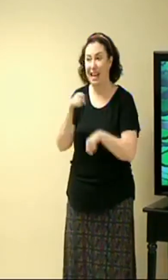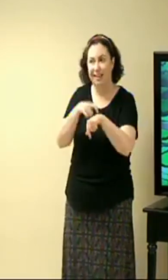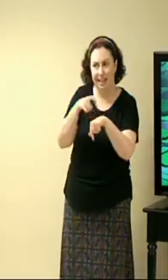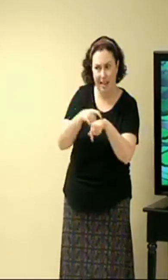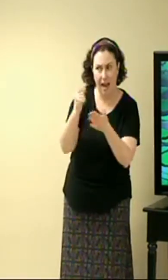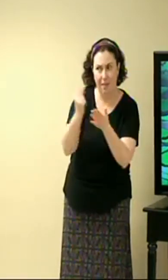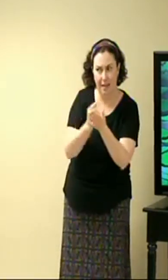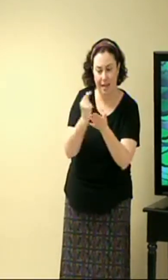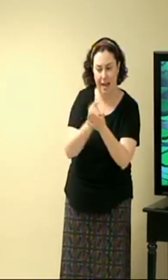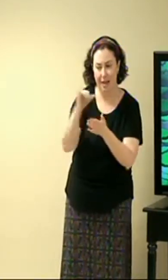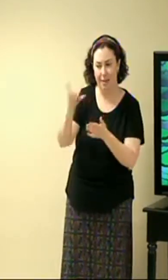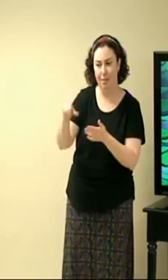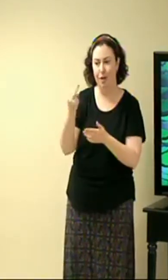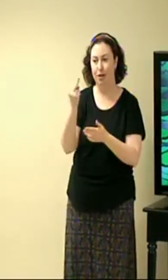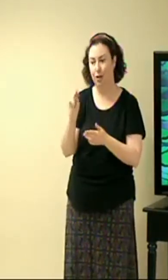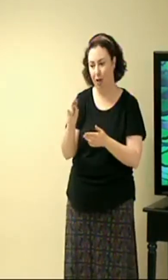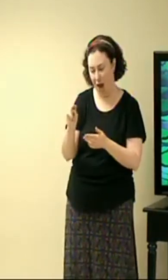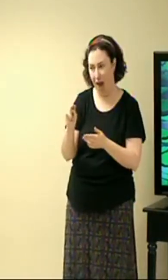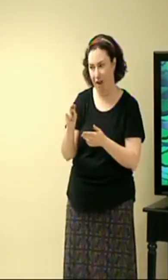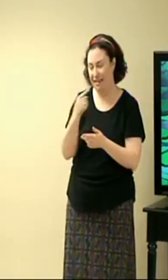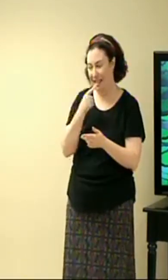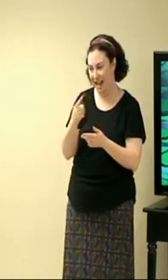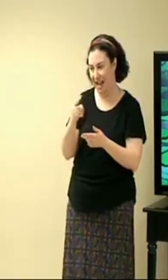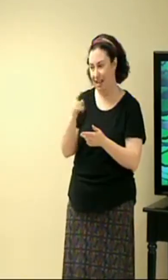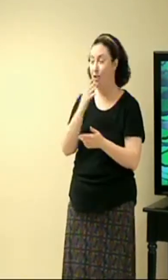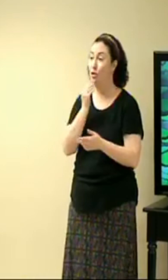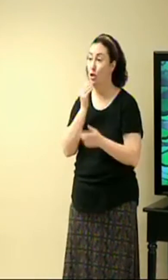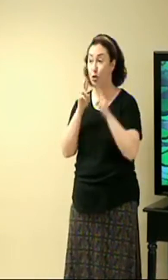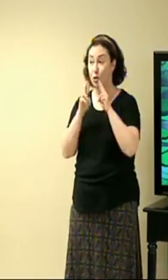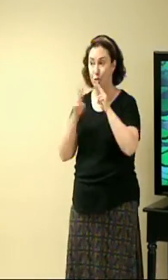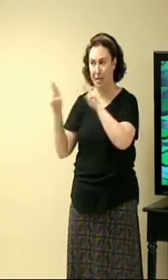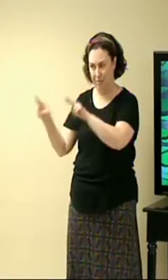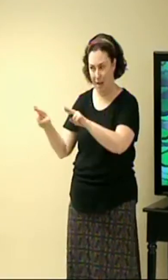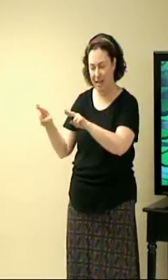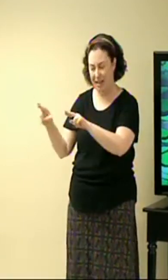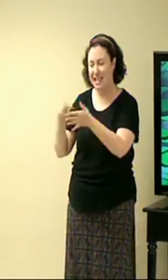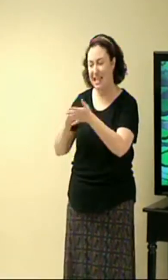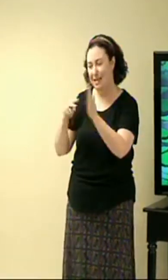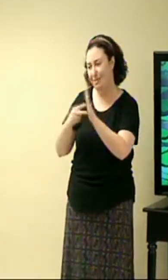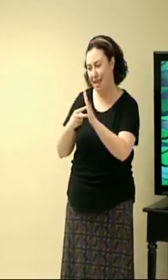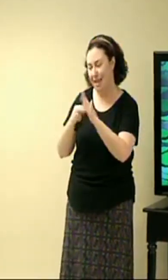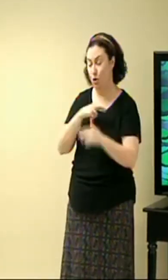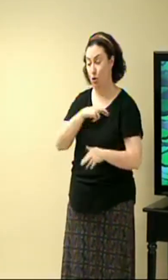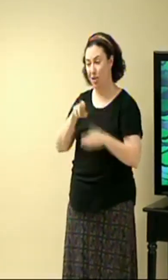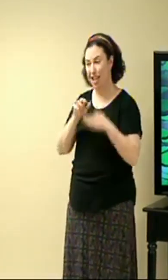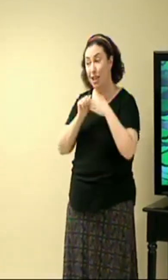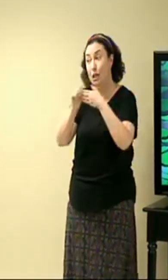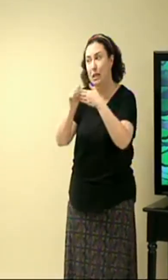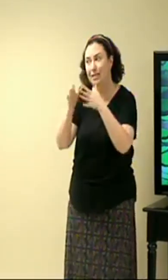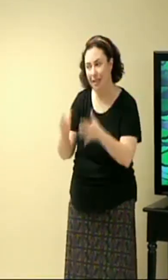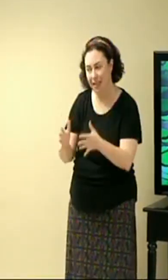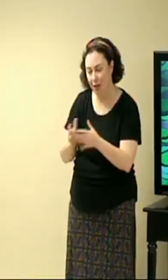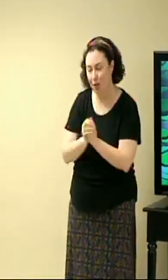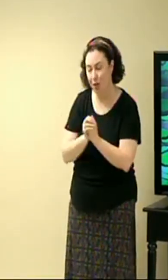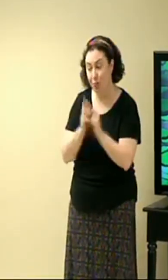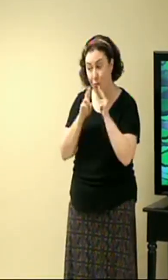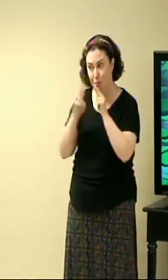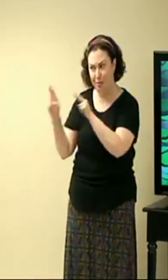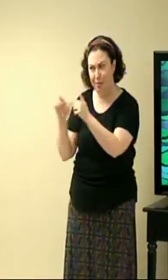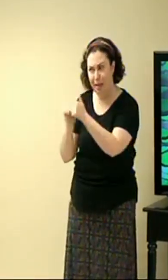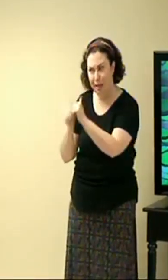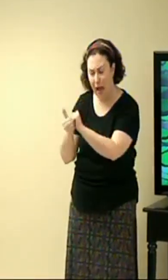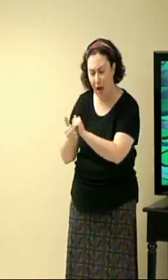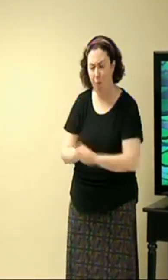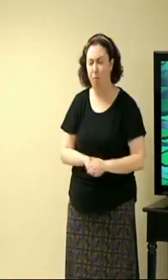usually not speaking of the Jewish people as a whole. It's speaking of the religious leaders. So the religious leaders of the Jews then responded to him,